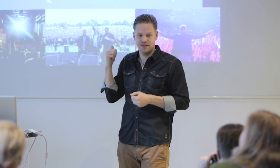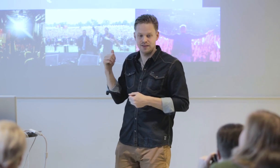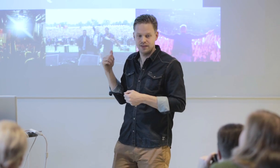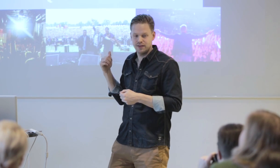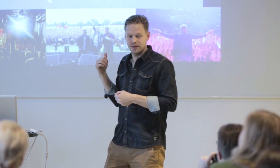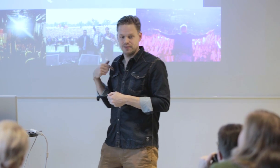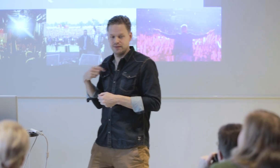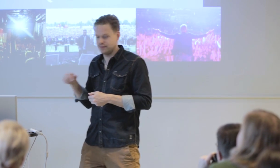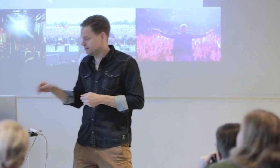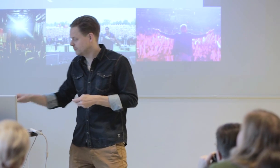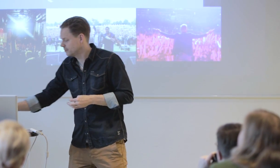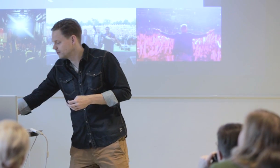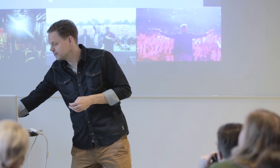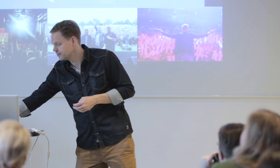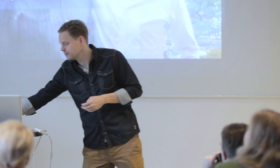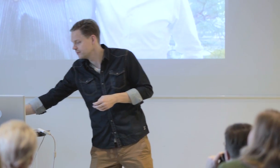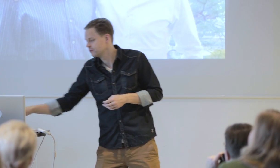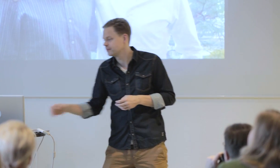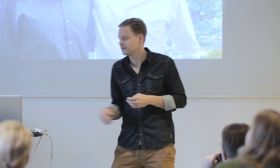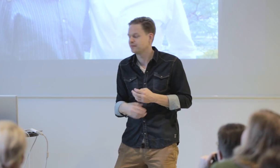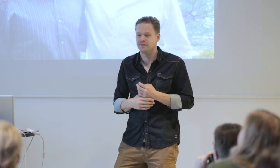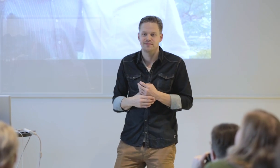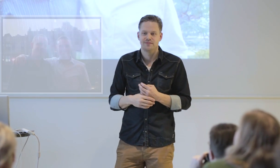people. And then I met somebody who had good networks.